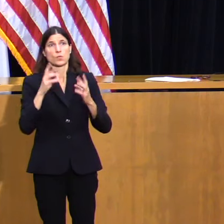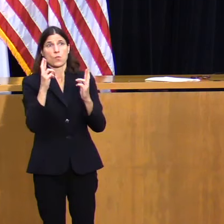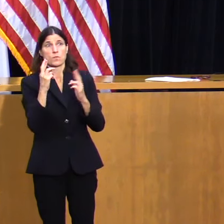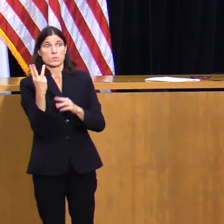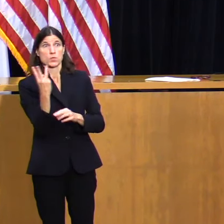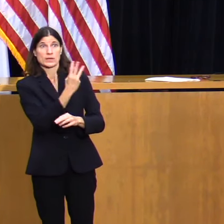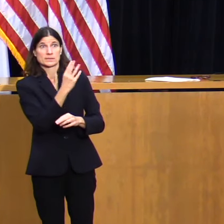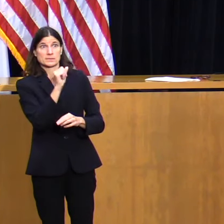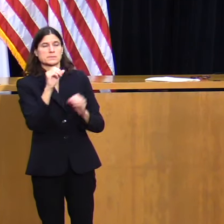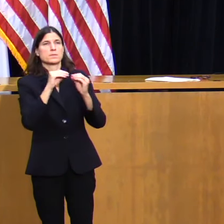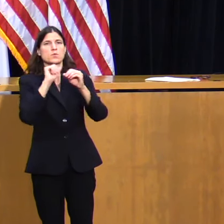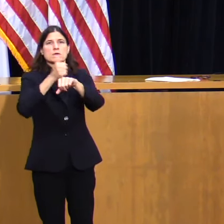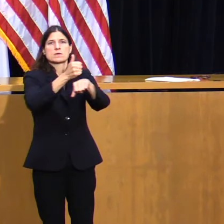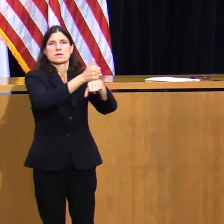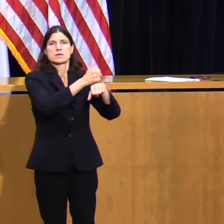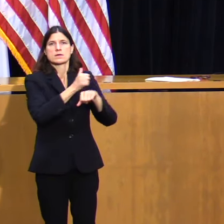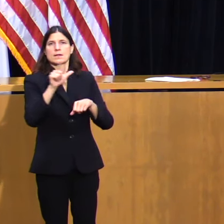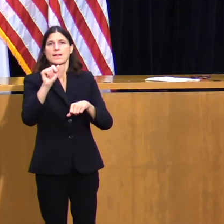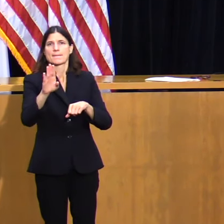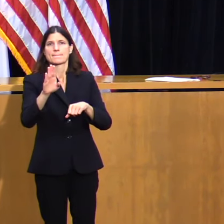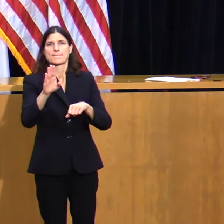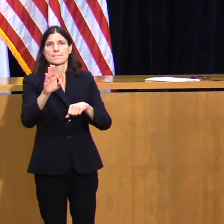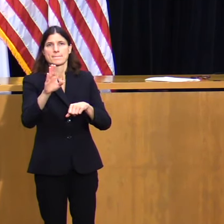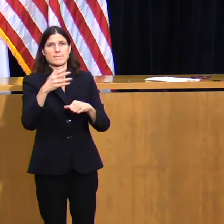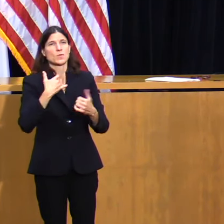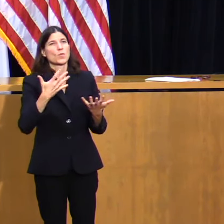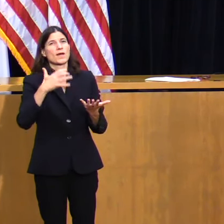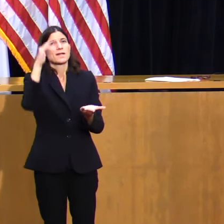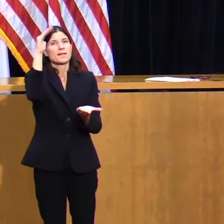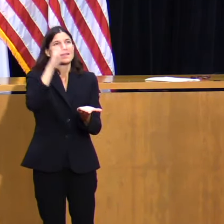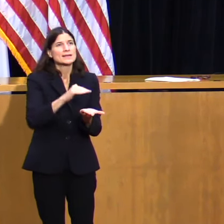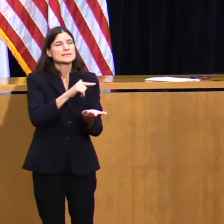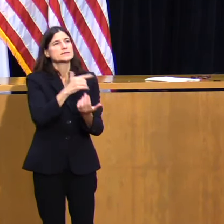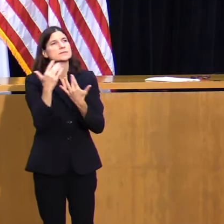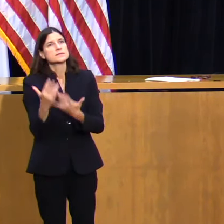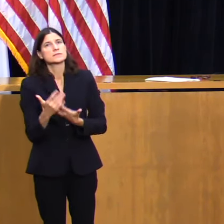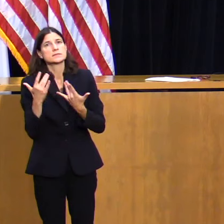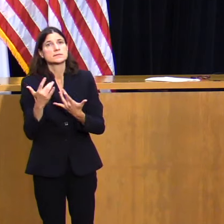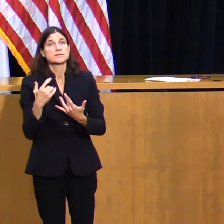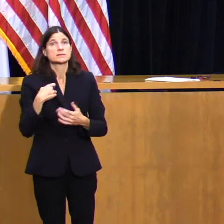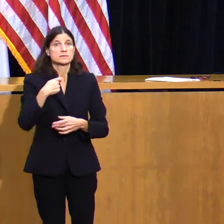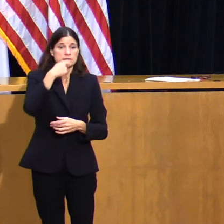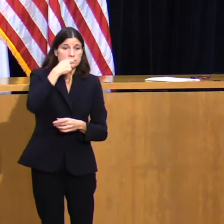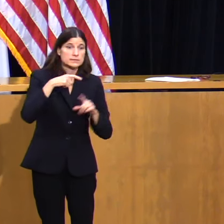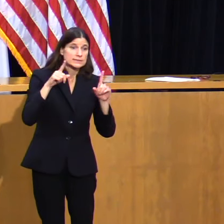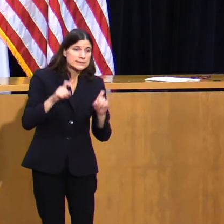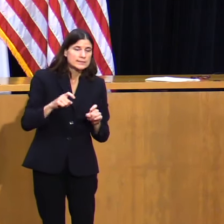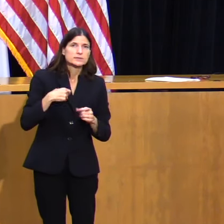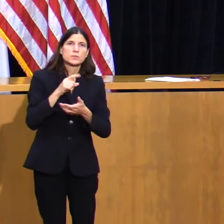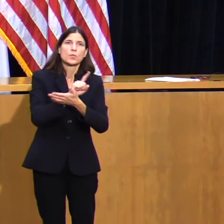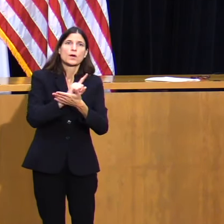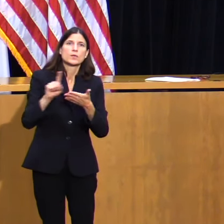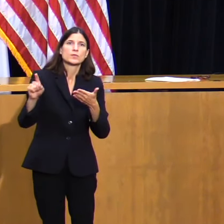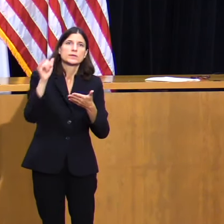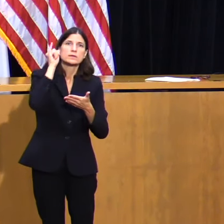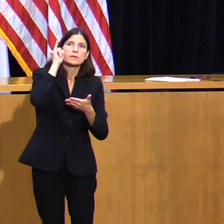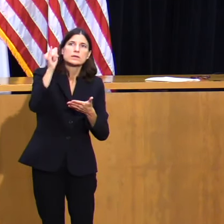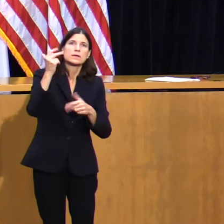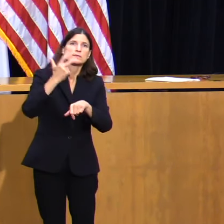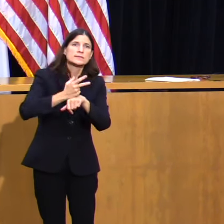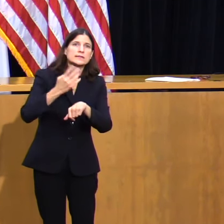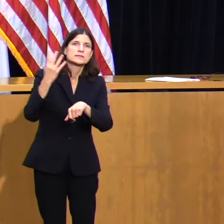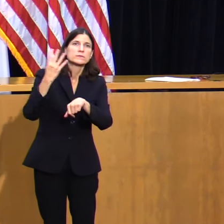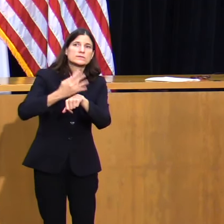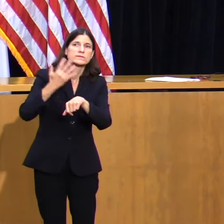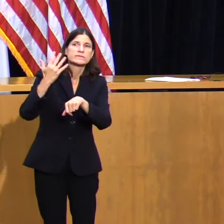down the testing result rates. And you can see that from July into August when we actually increased